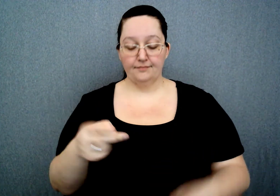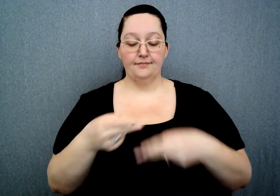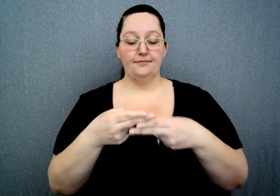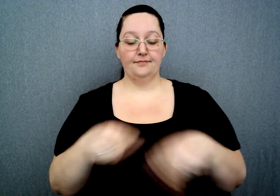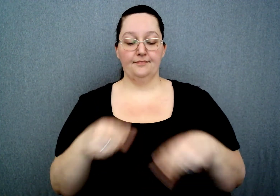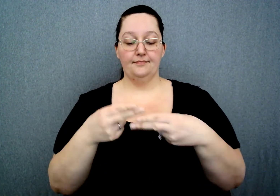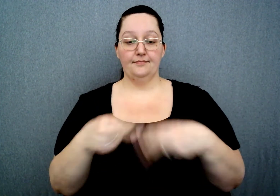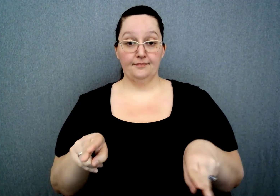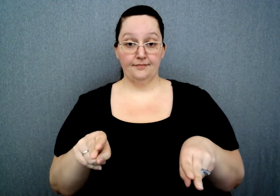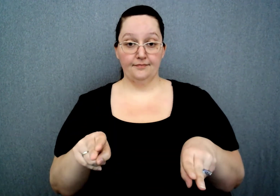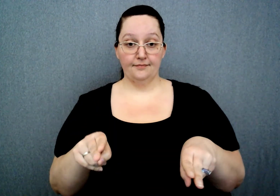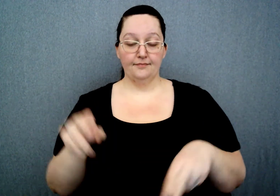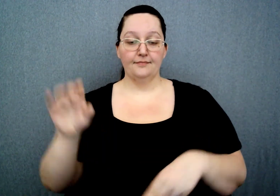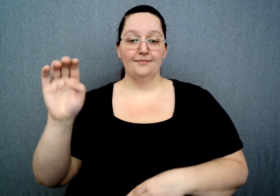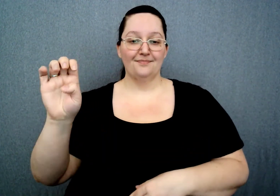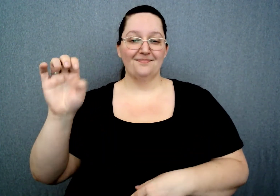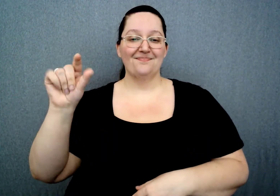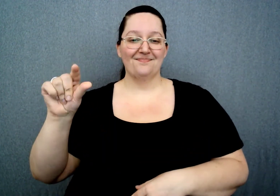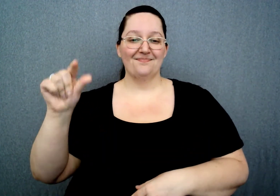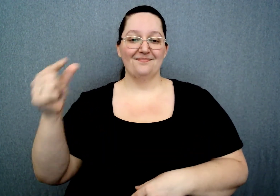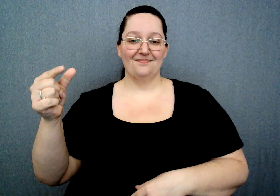Number 51, egg.